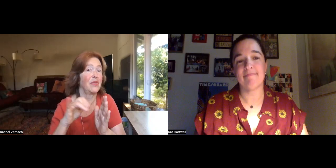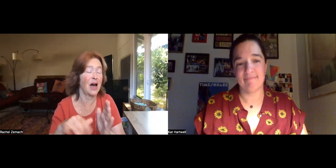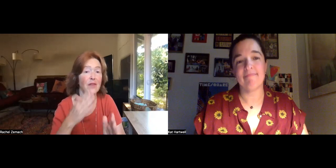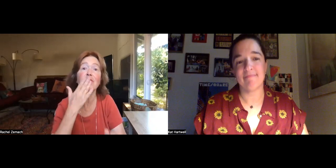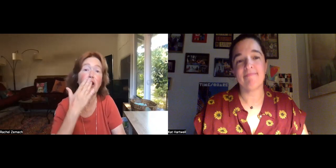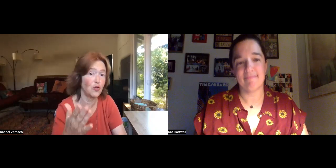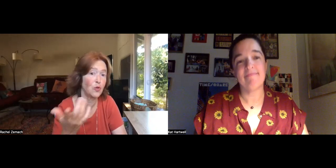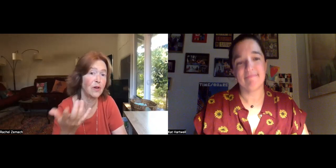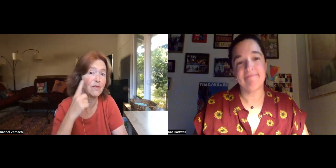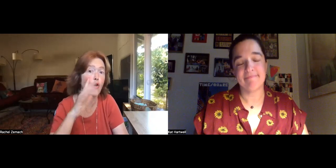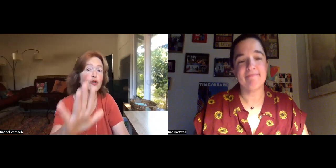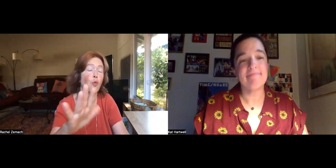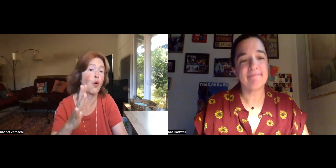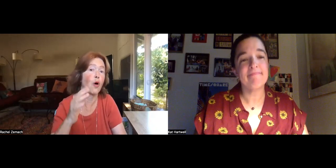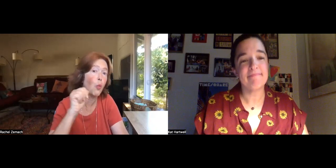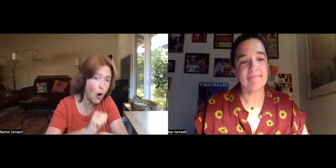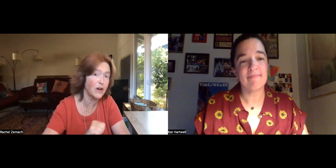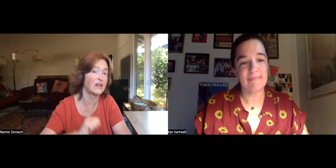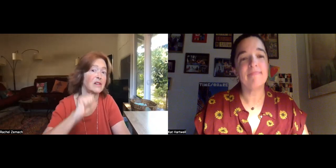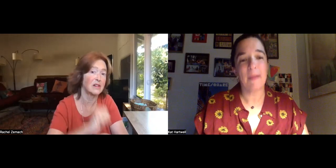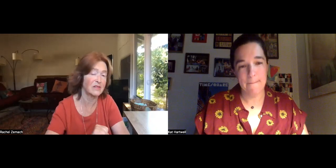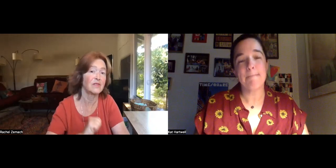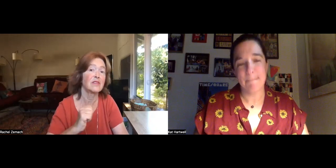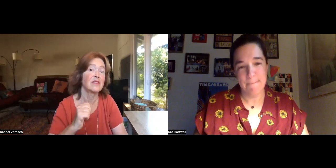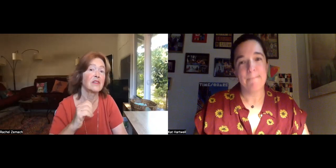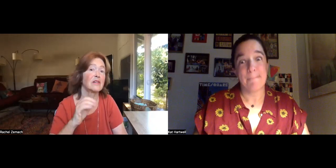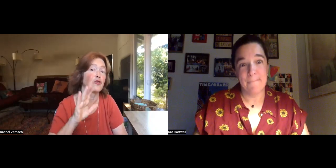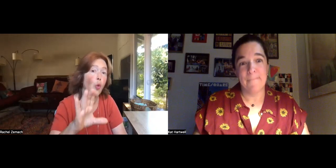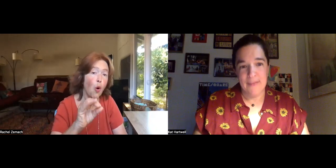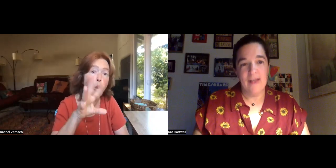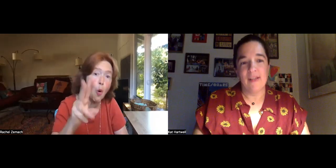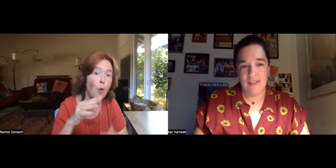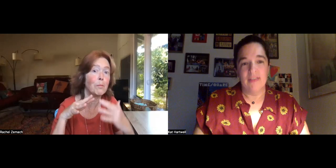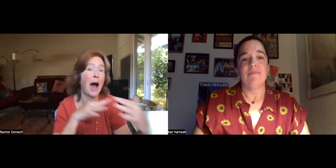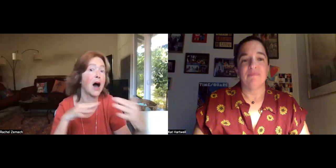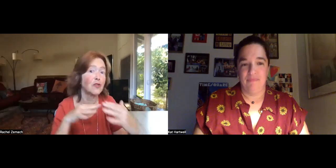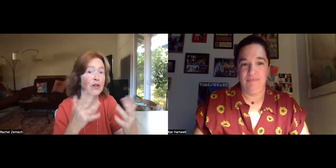that. Thank you for your work. Your own bad.